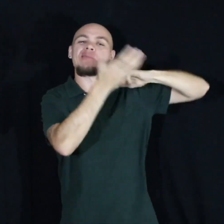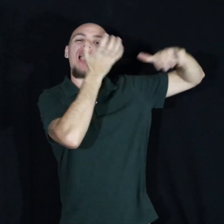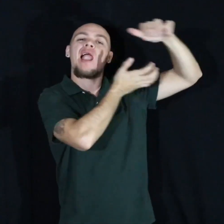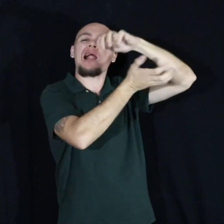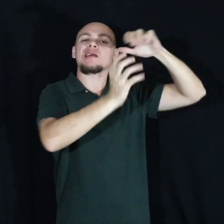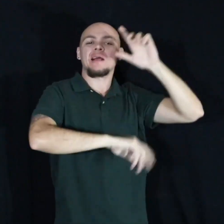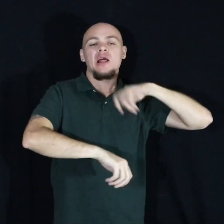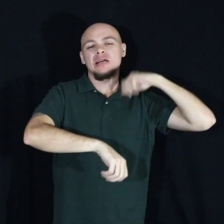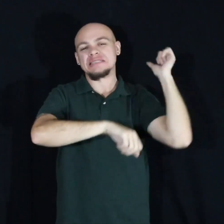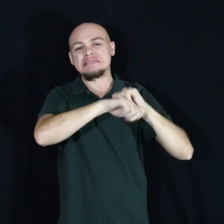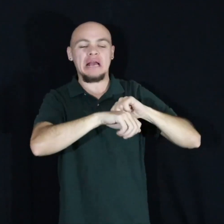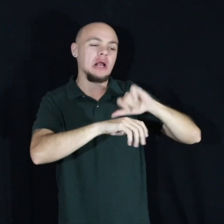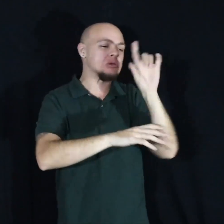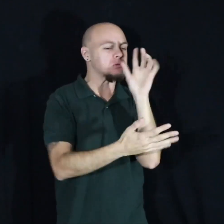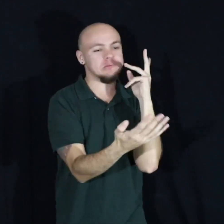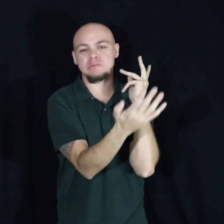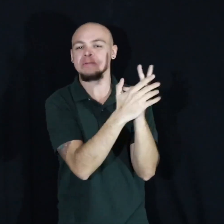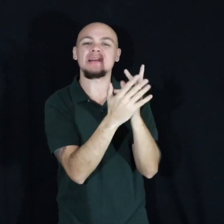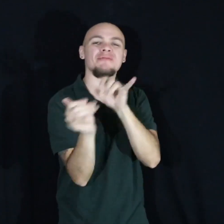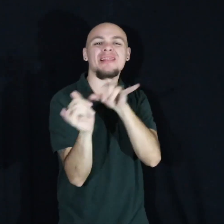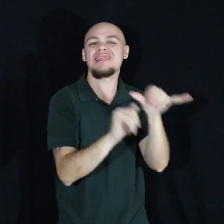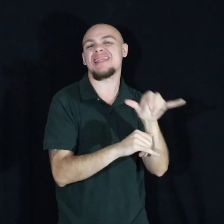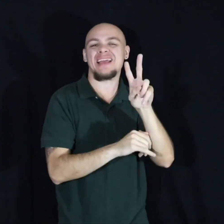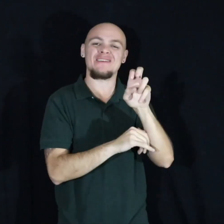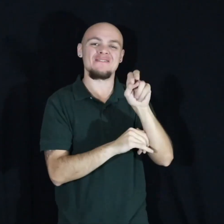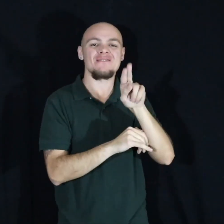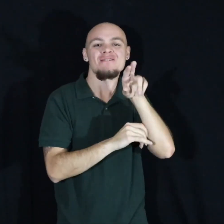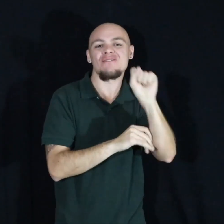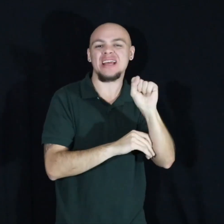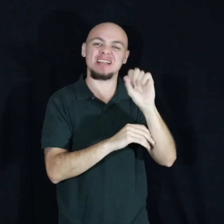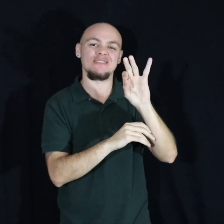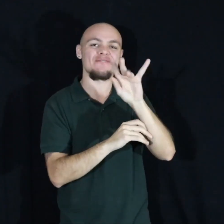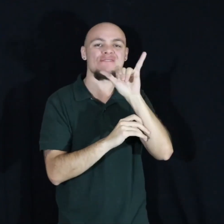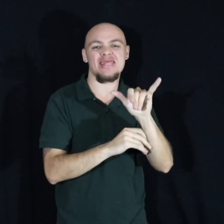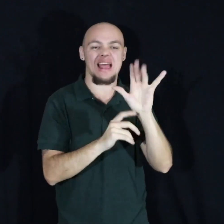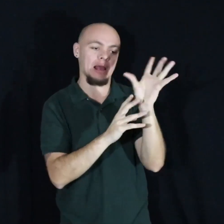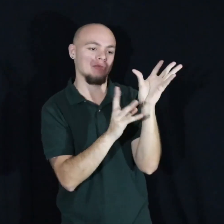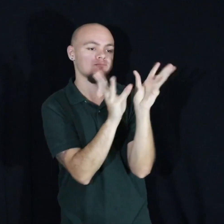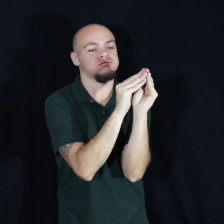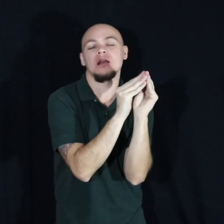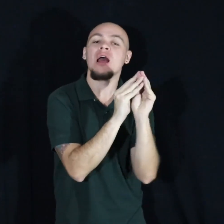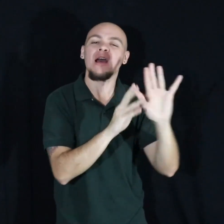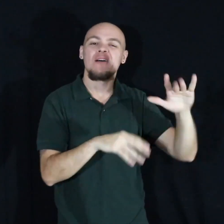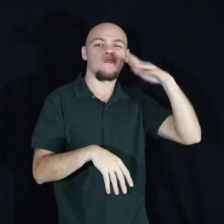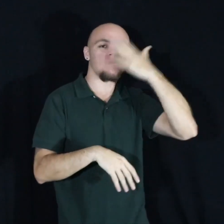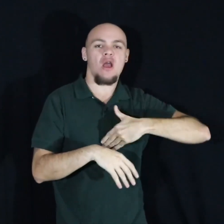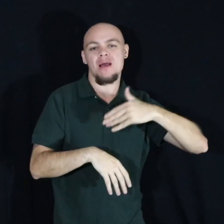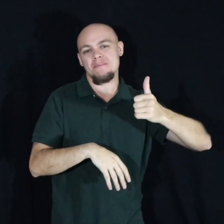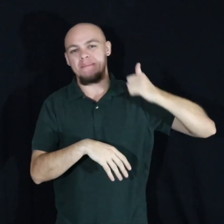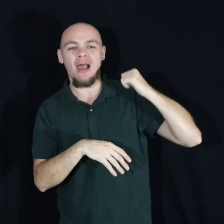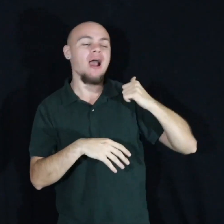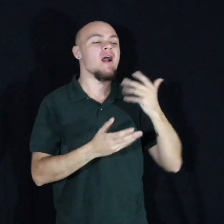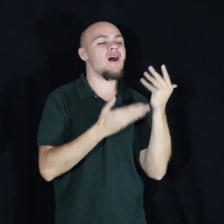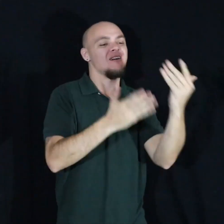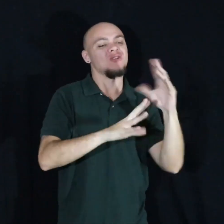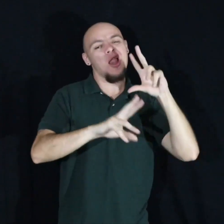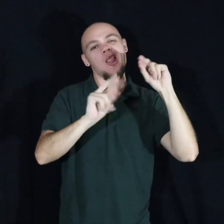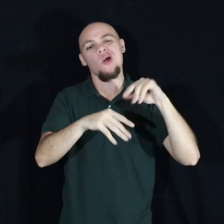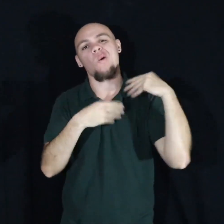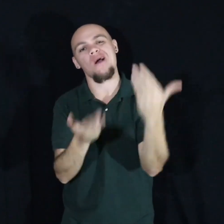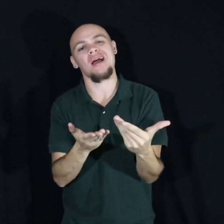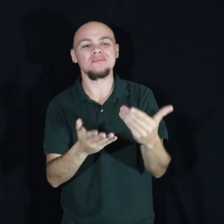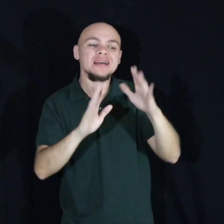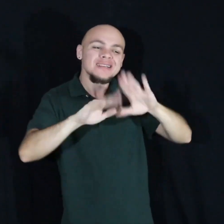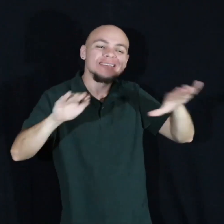Concrete quicksand traps youth like Venus fly. Homies who claim to have backs, front, offering no help, and so many of our kids